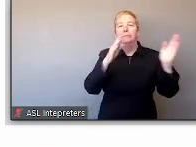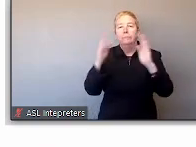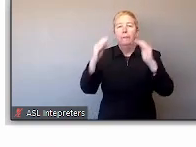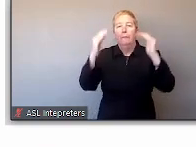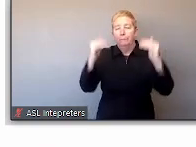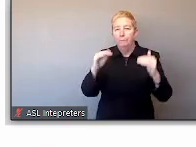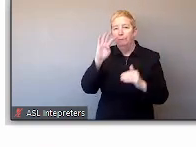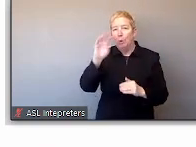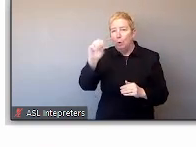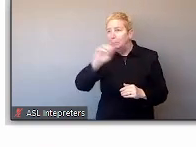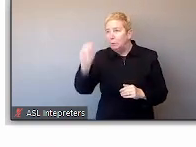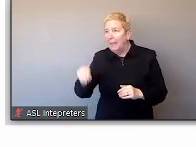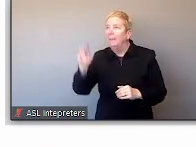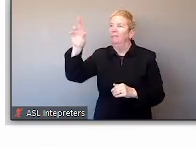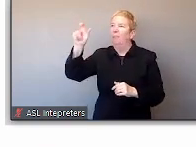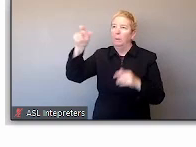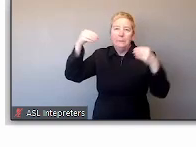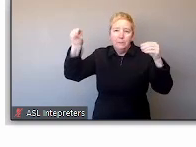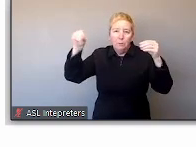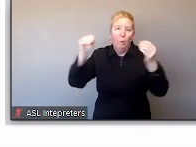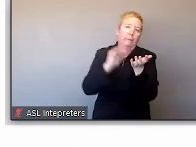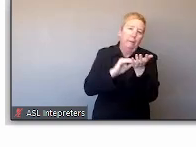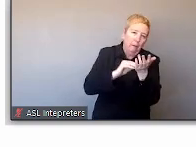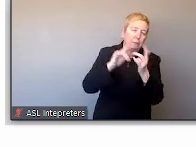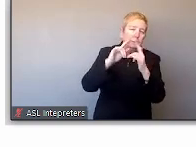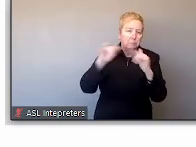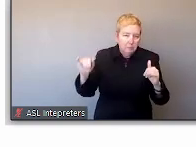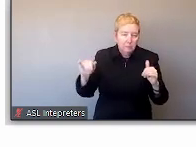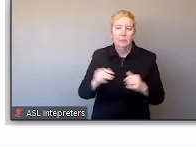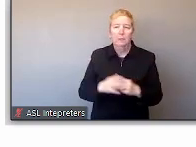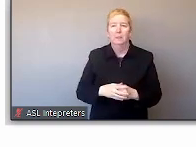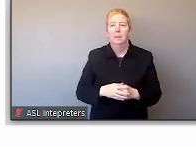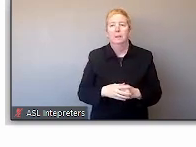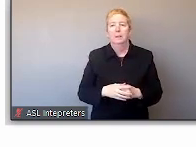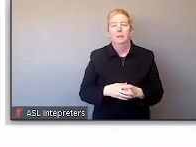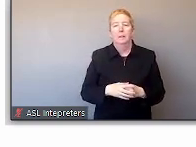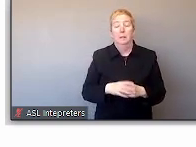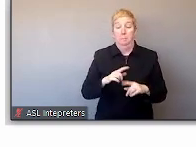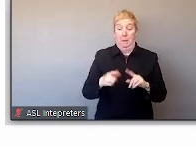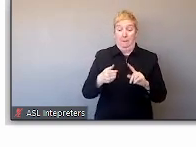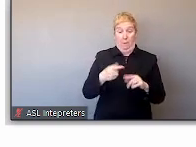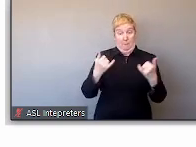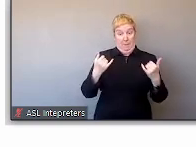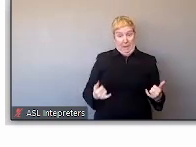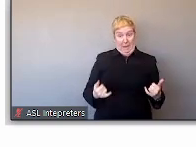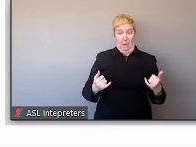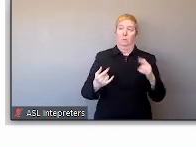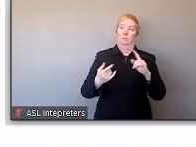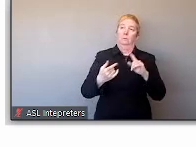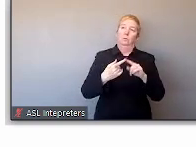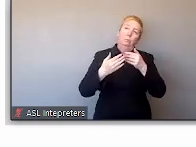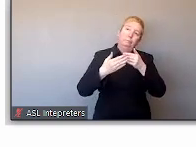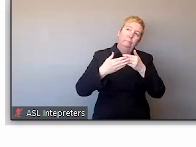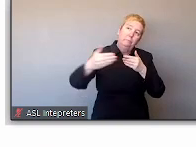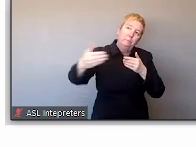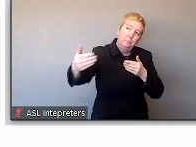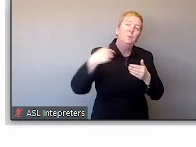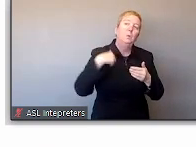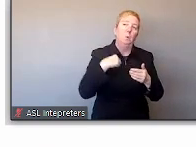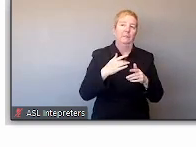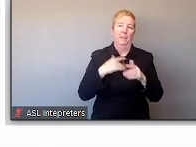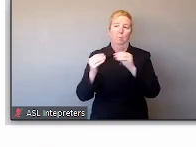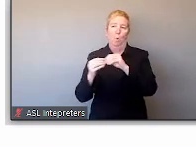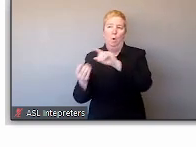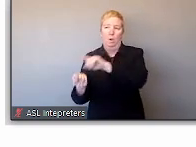little bit of the testing, particularly in our rural offices. Between now and in the future, we anticipate a transition to